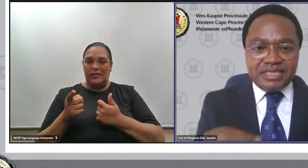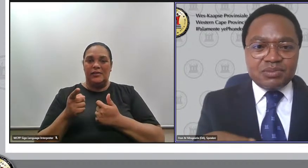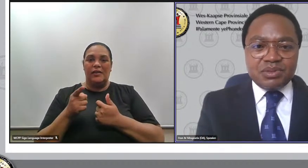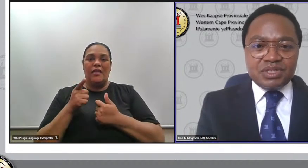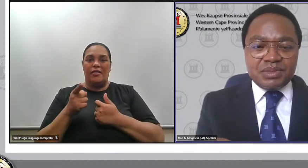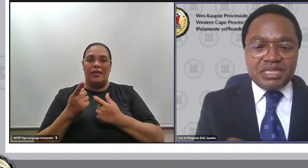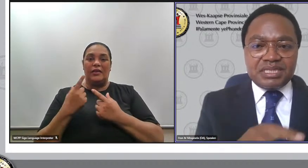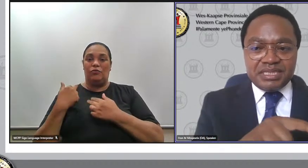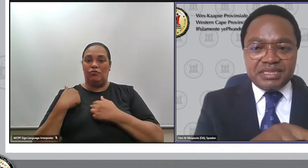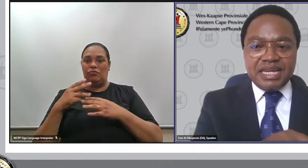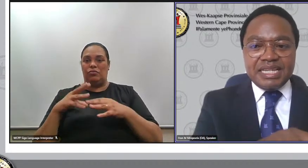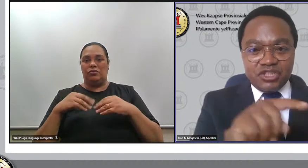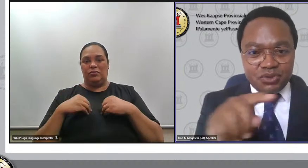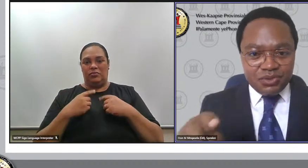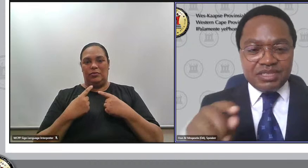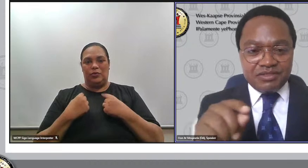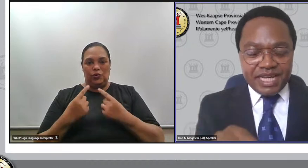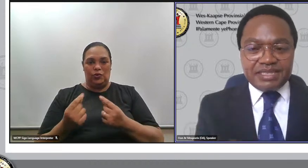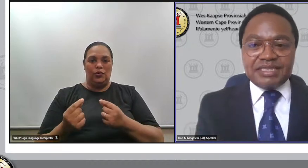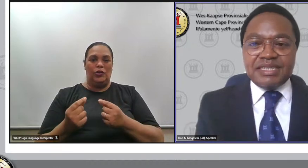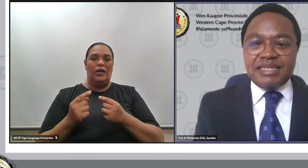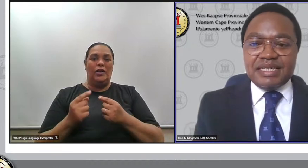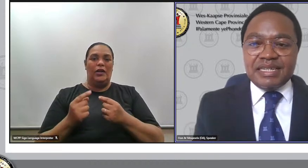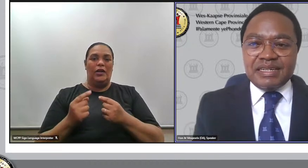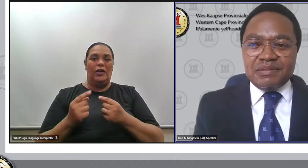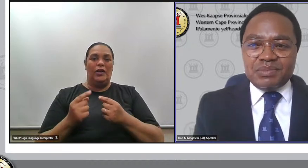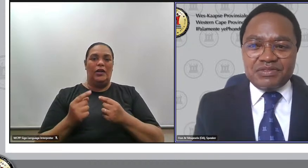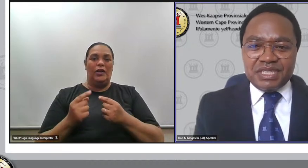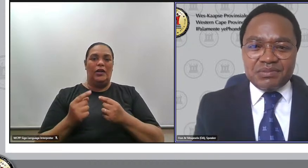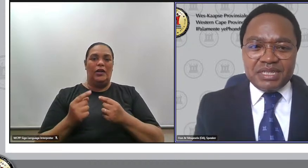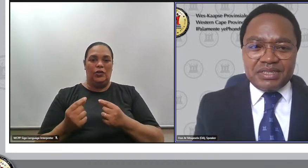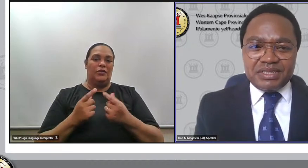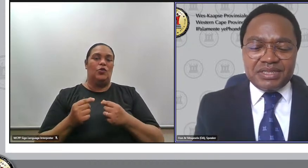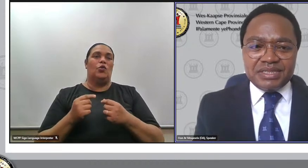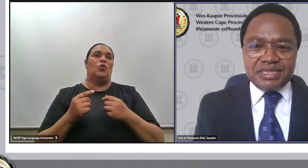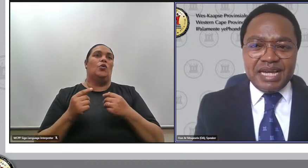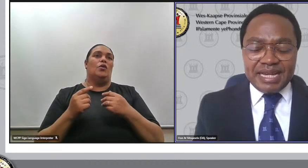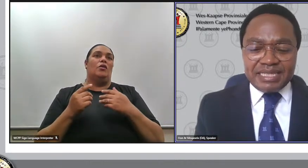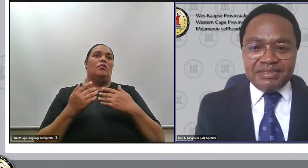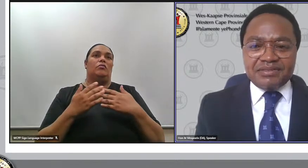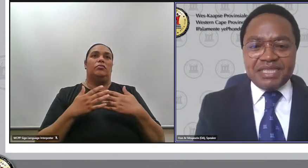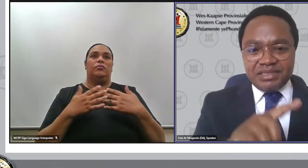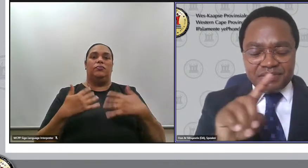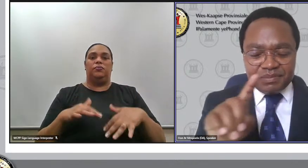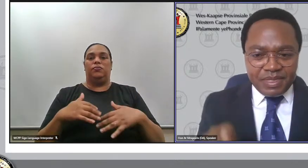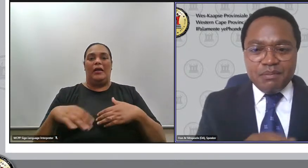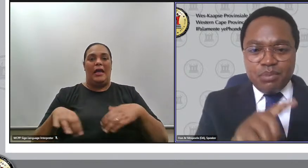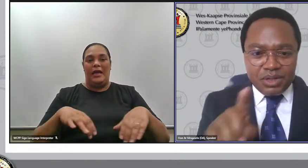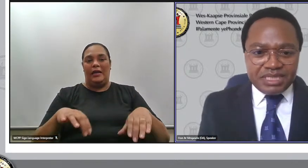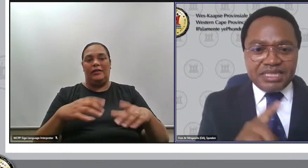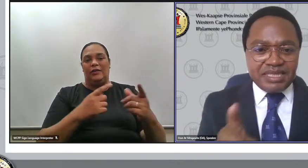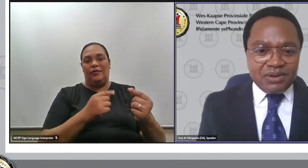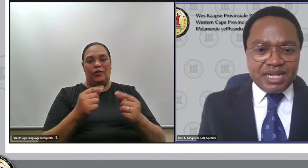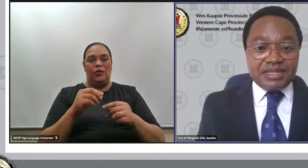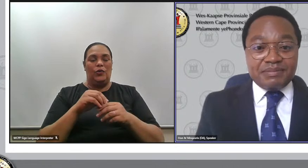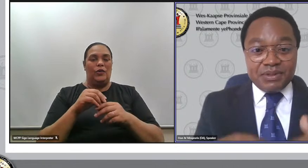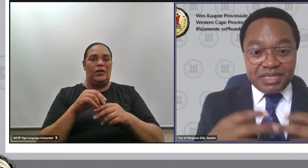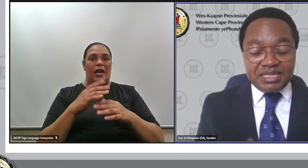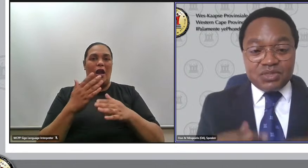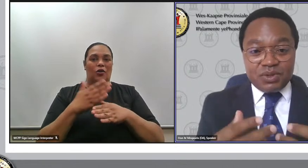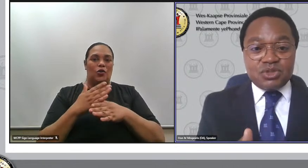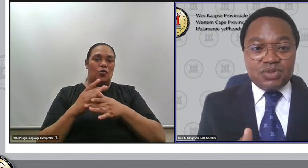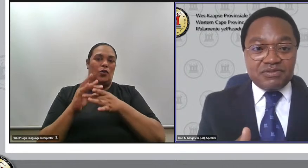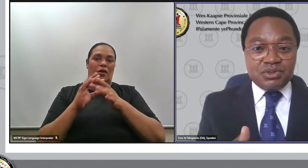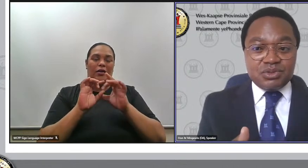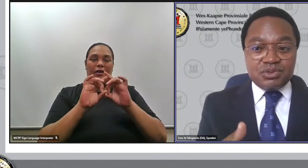take that responsibility and should, in fact, be very much active in policing the work, because